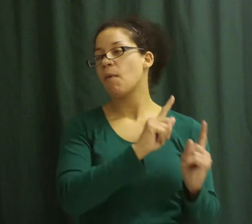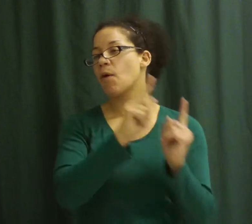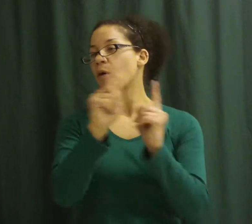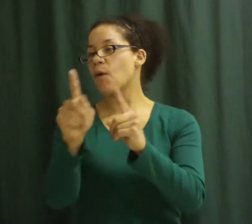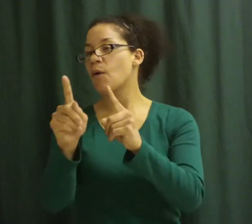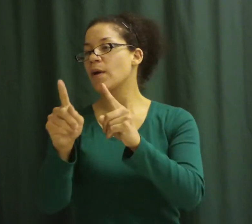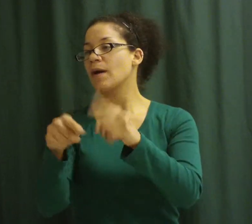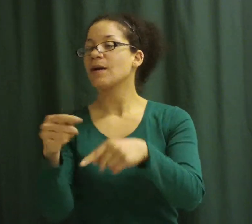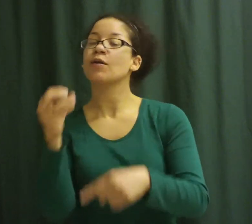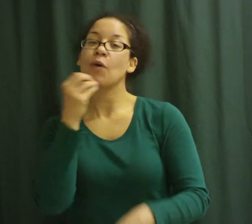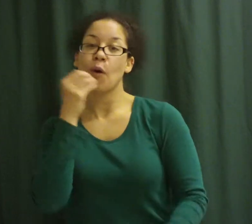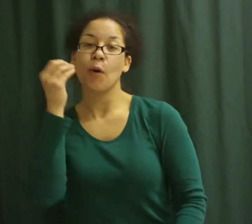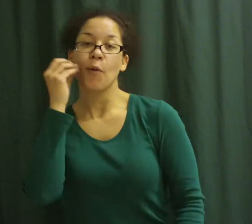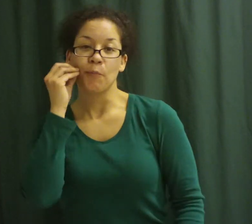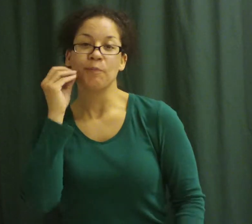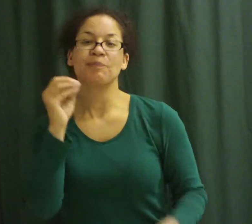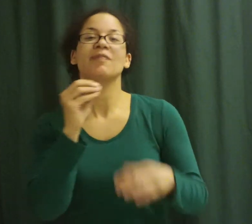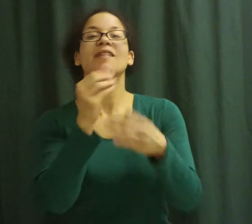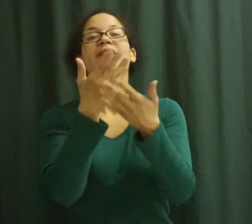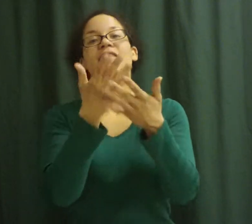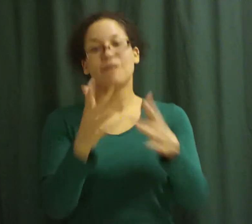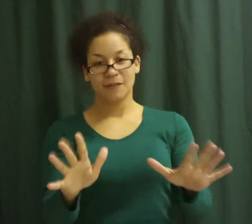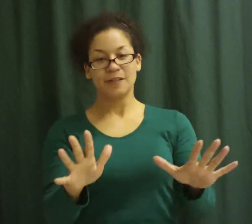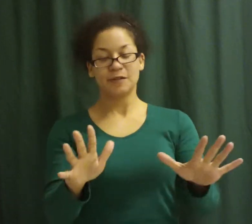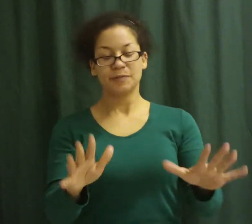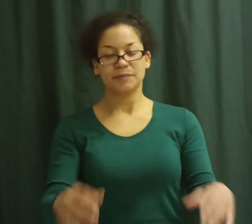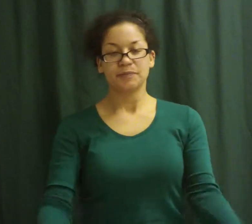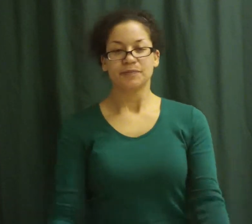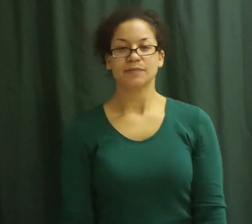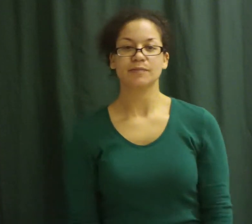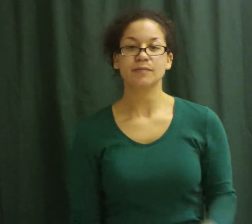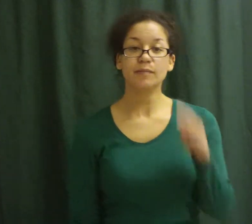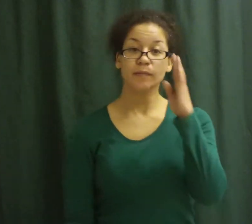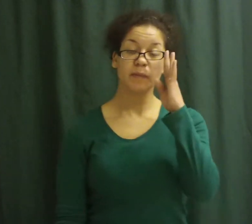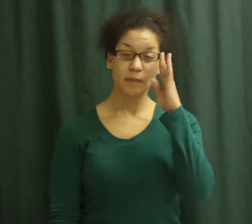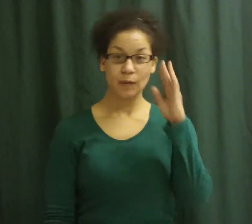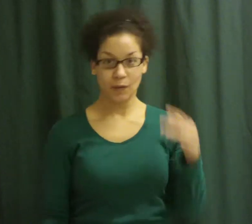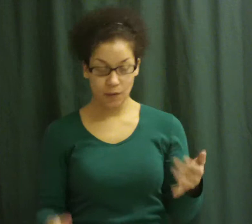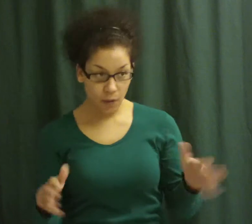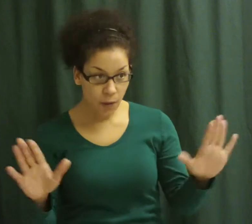All right, students. Here are some questions for you to think about.